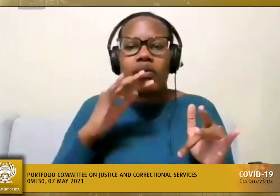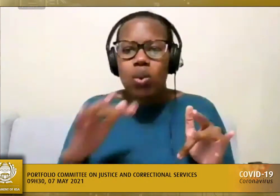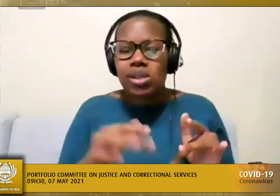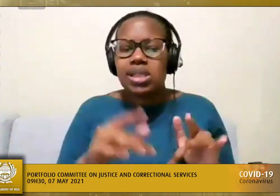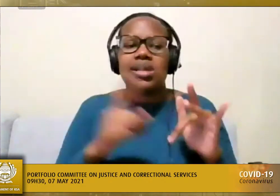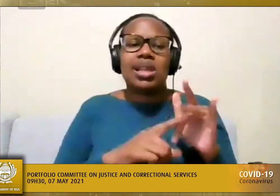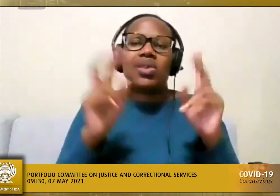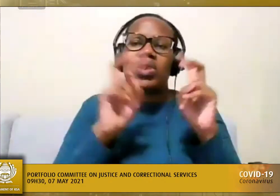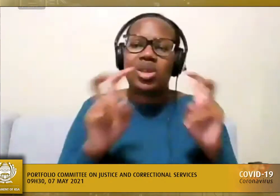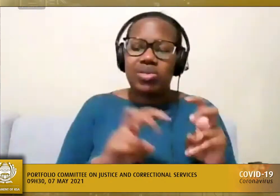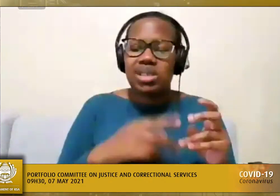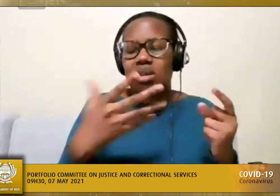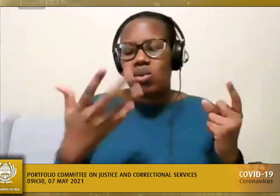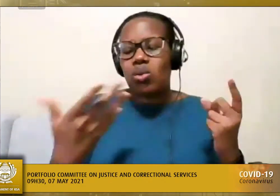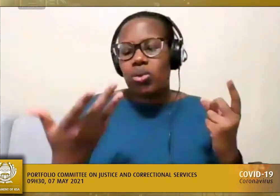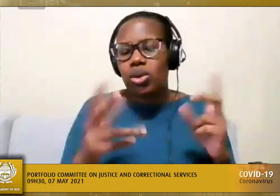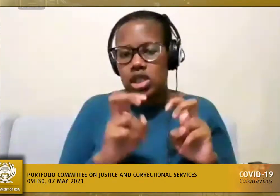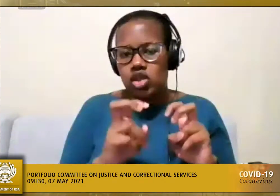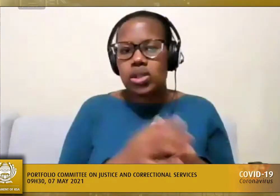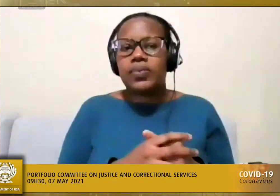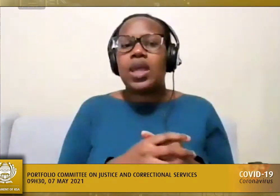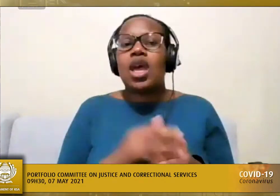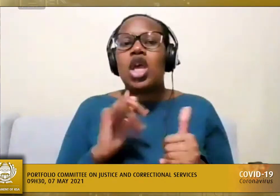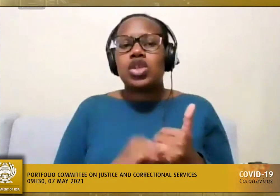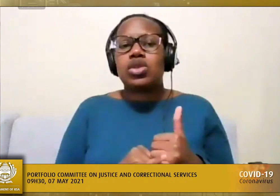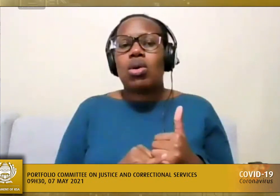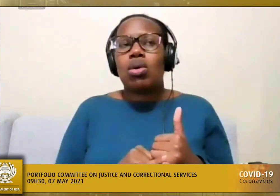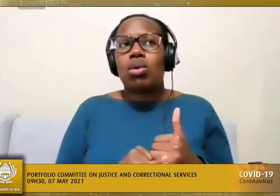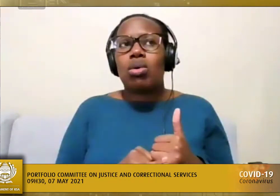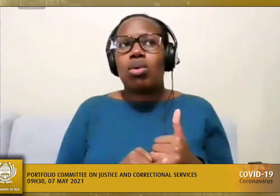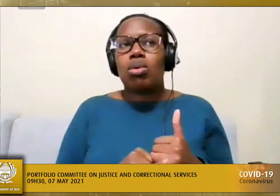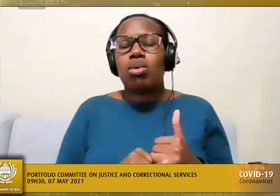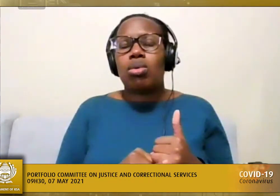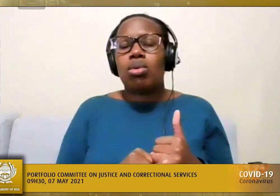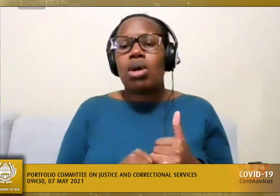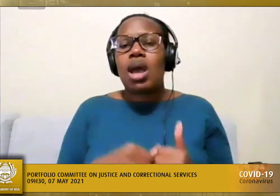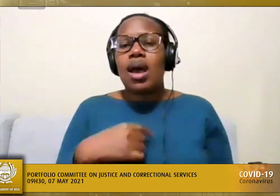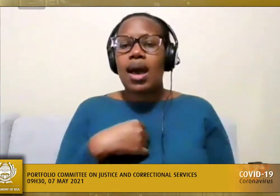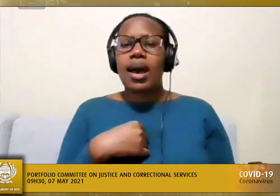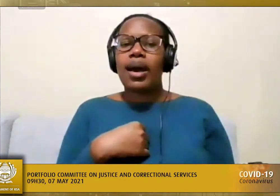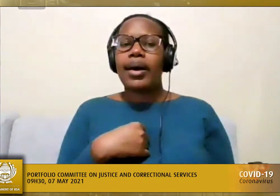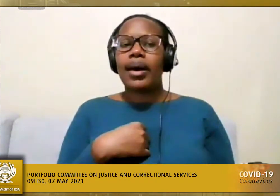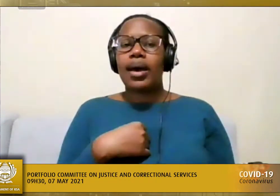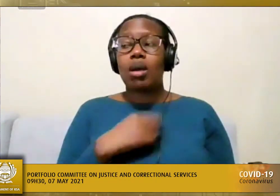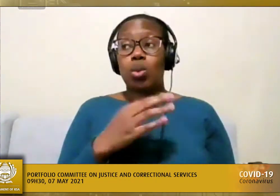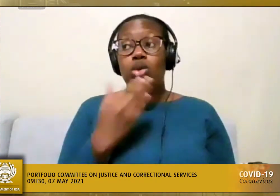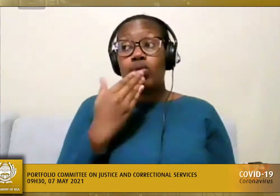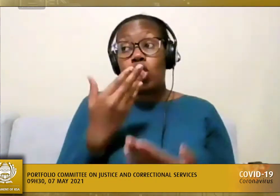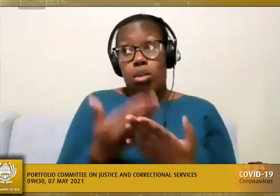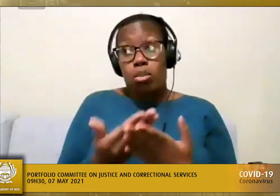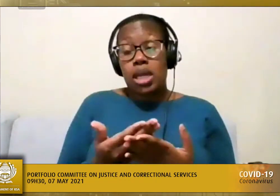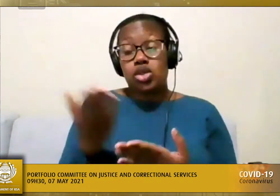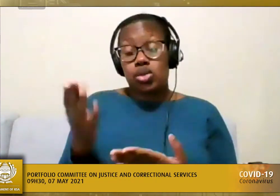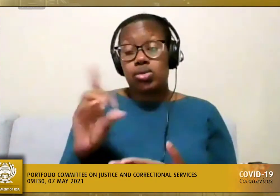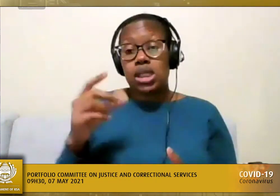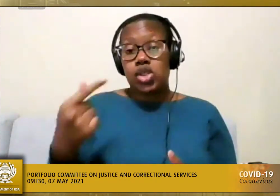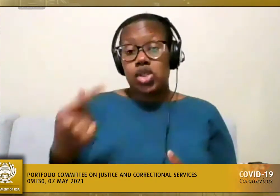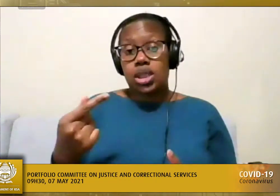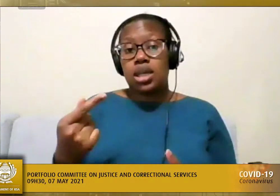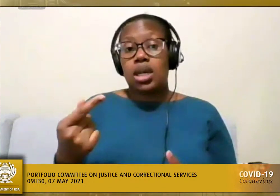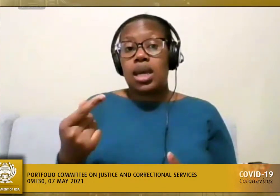electricity and all of those issues so I I would I would recommend to utility that maybe